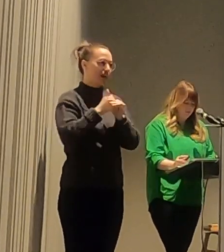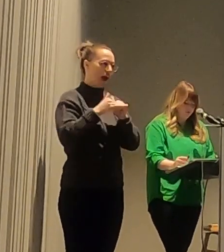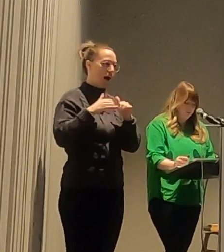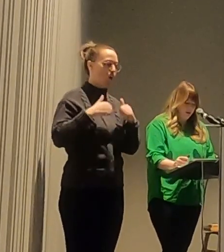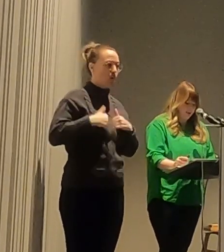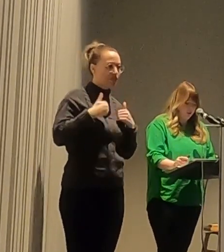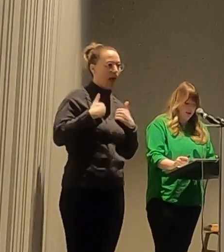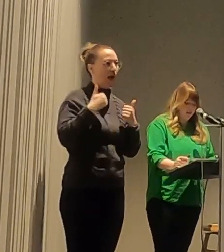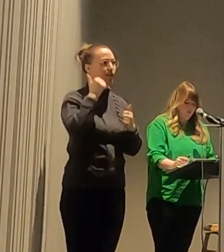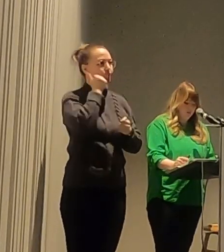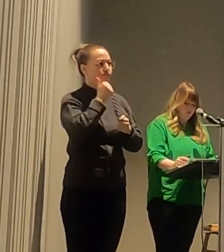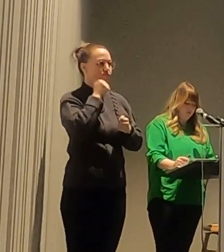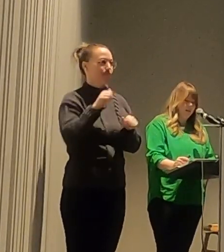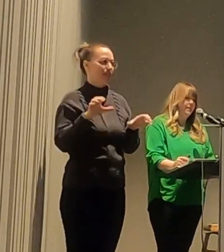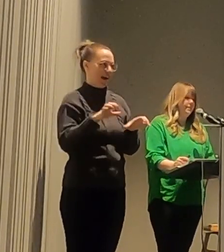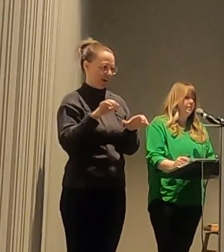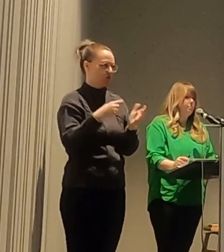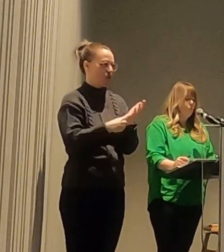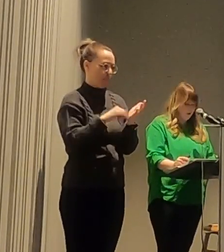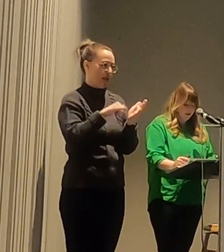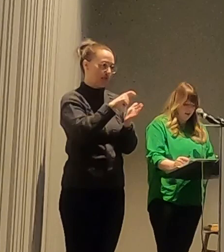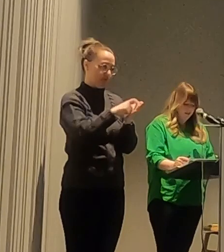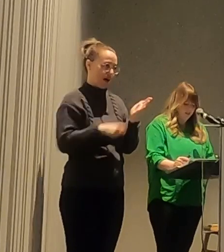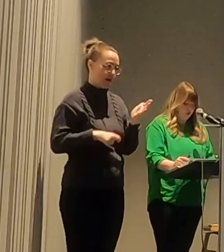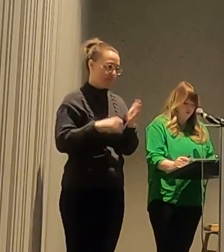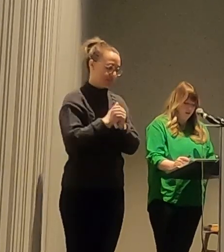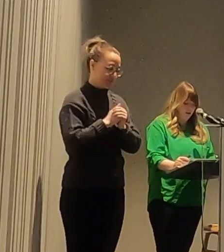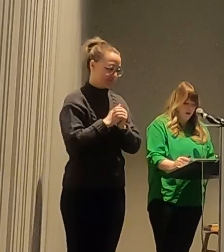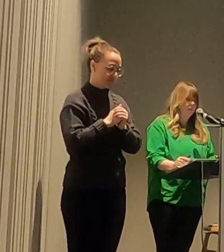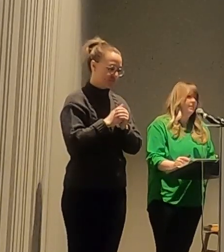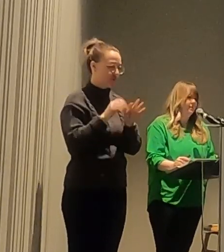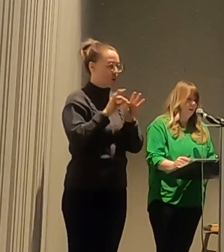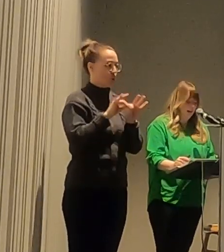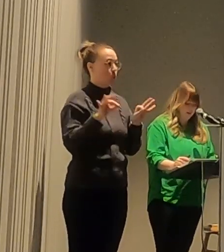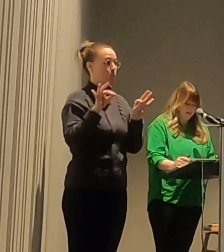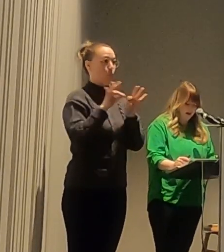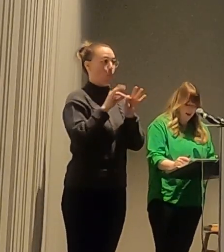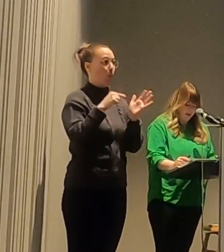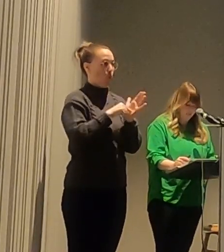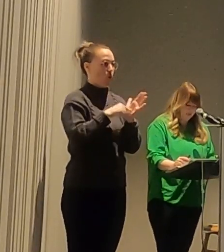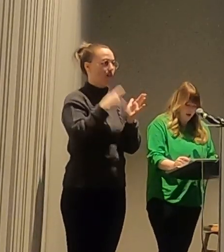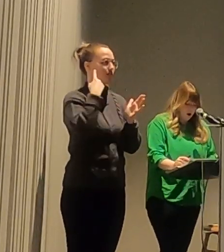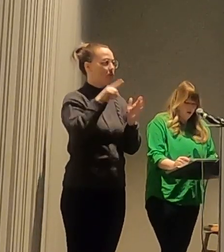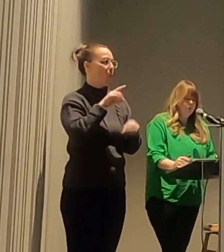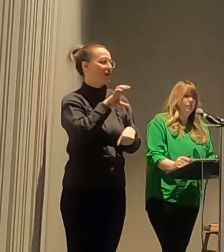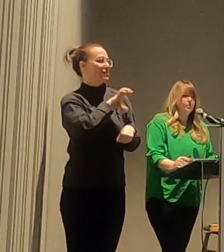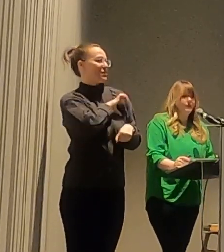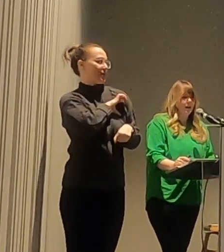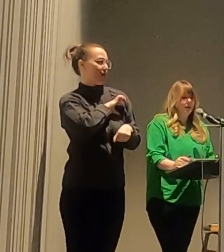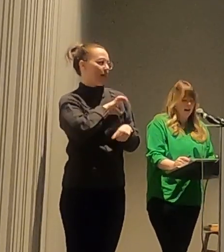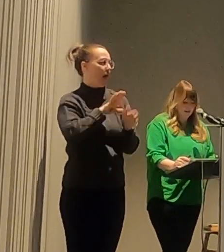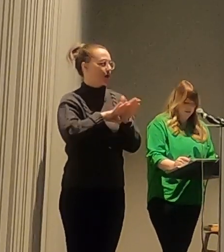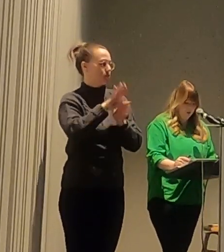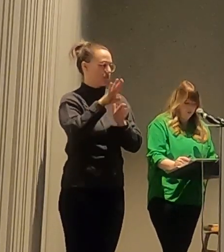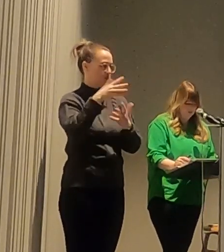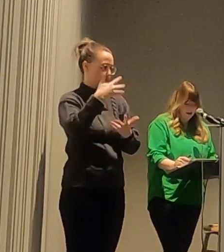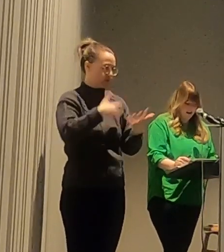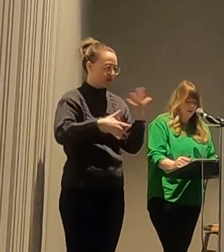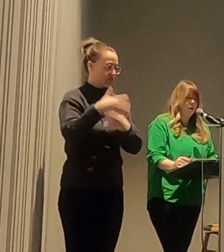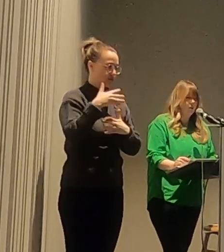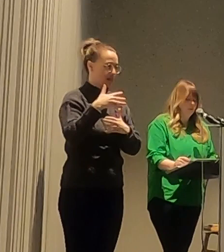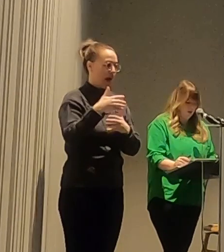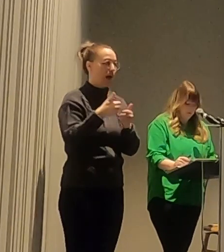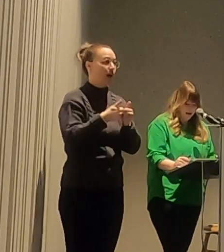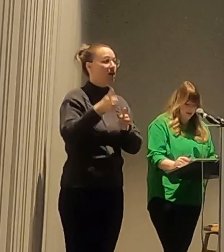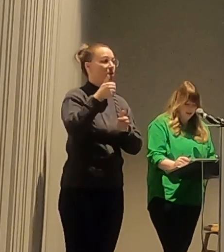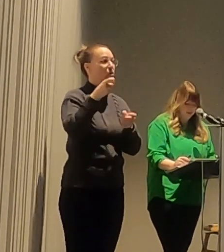clothing system of Imperial China was viewed as an important constituent of a civilized society. Rulers recognized the